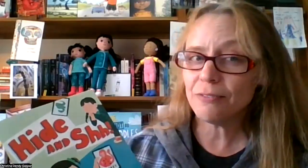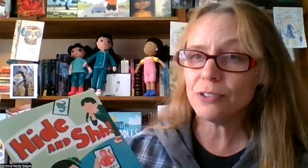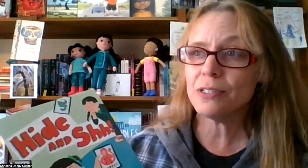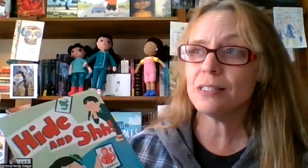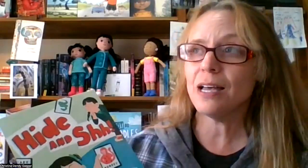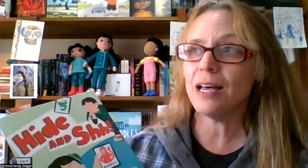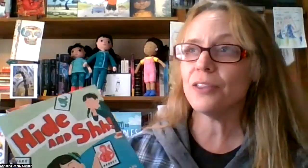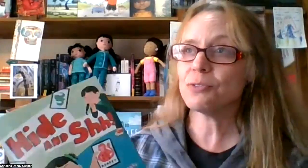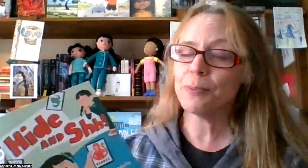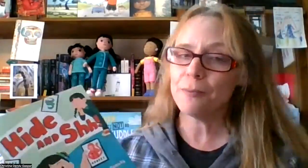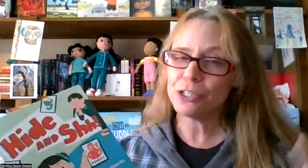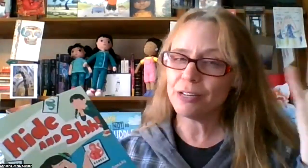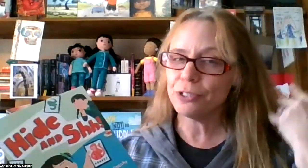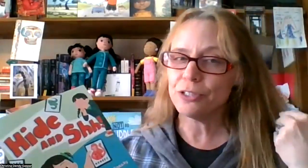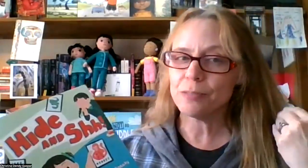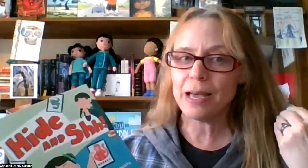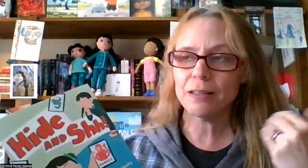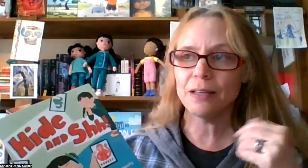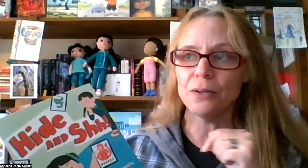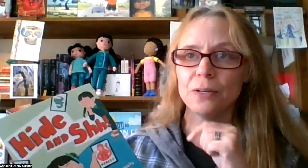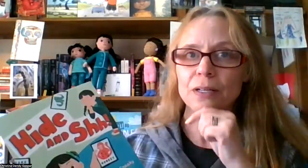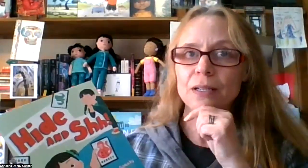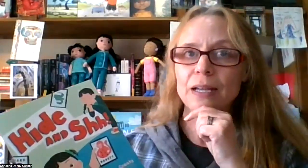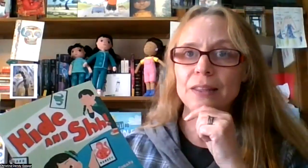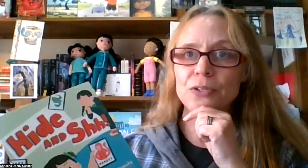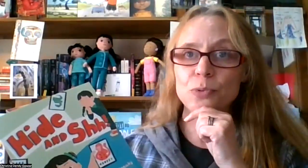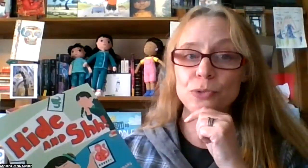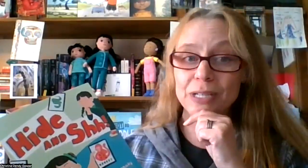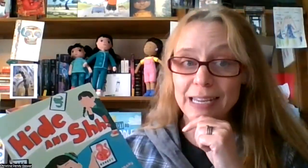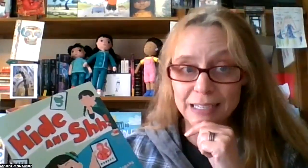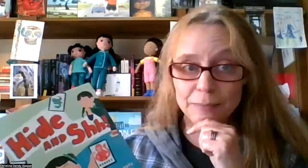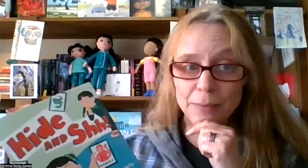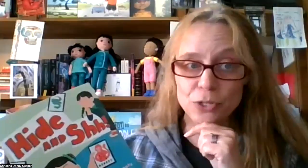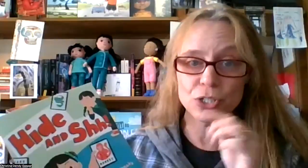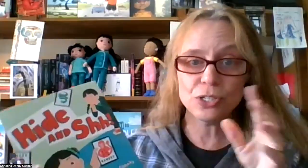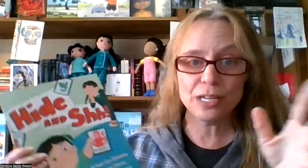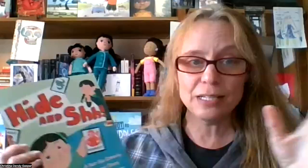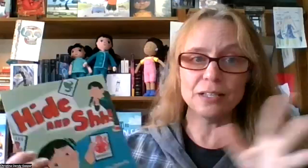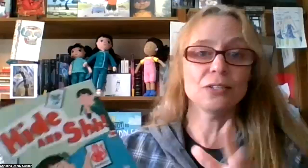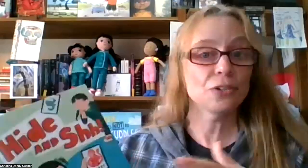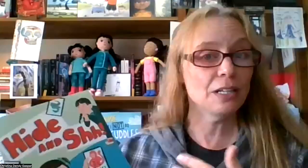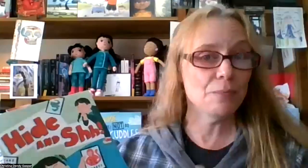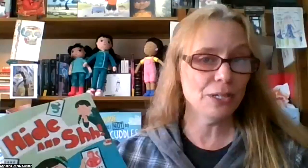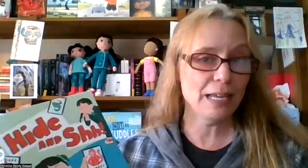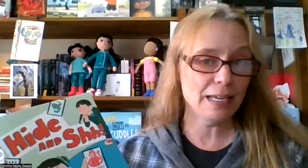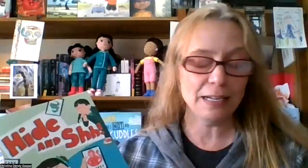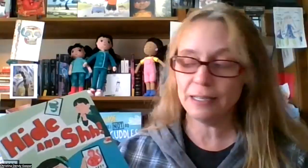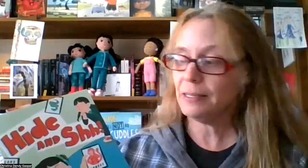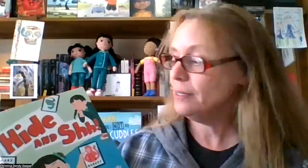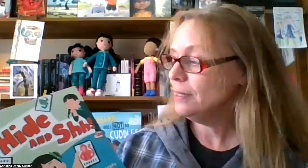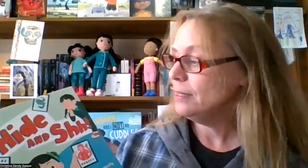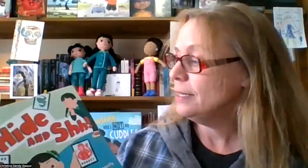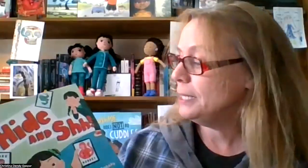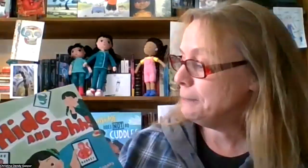graphic novels. Those were published several years back, though, and those were through a Canadian publisher, so they tend to circulate more in